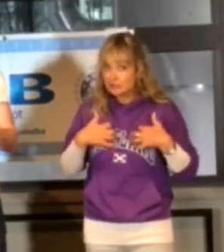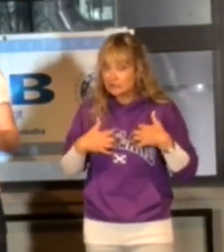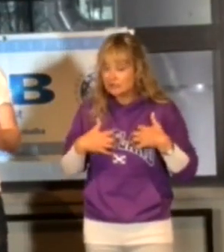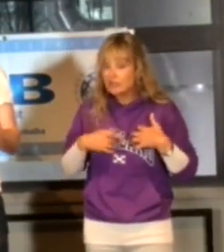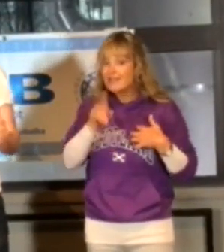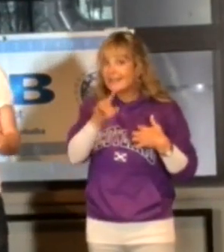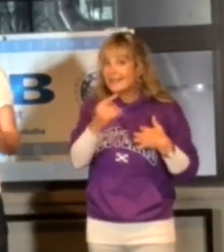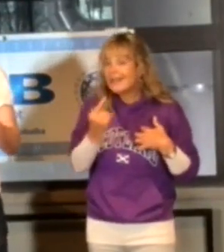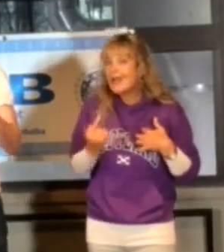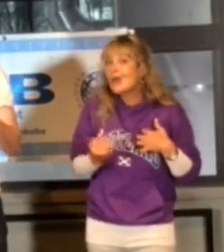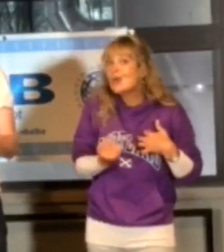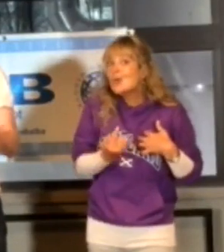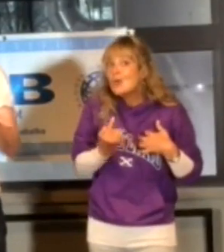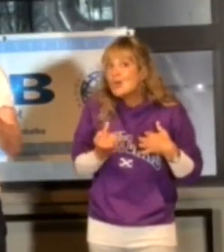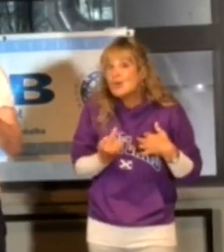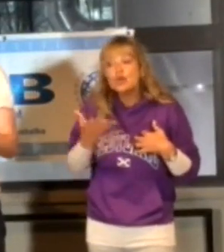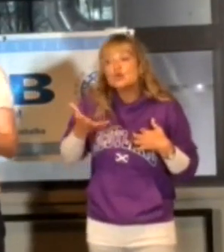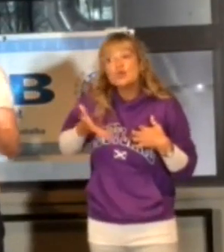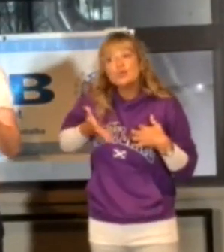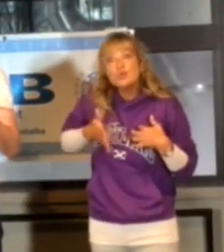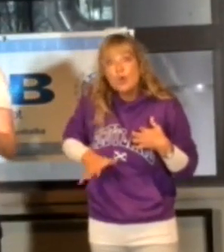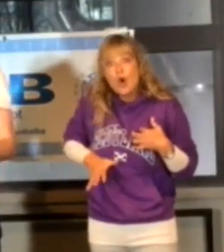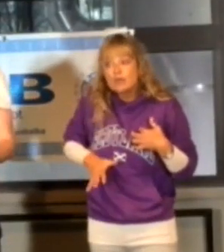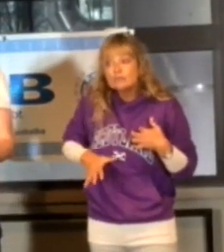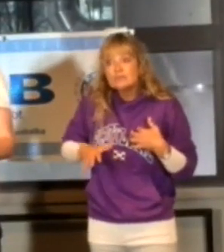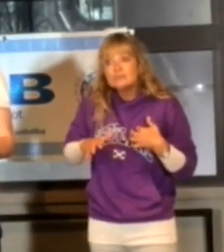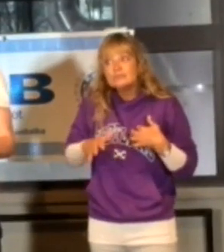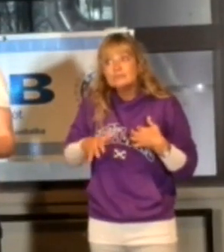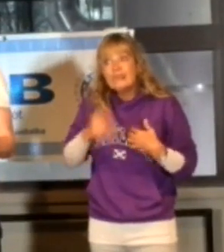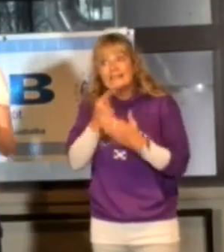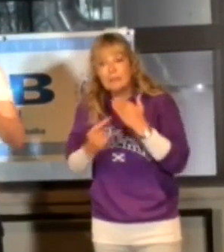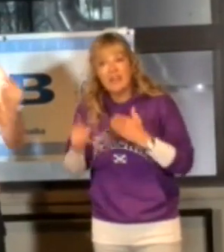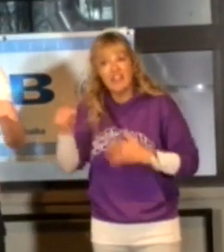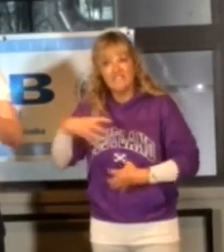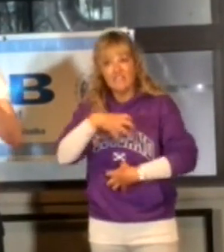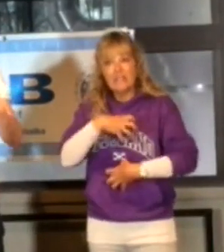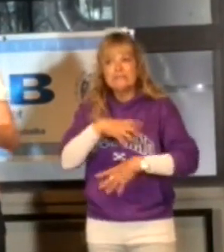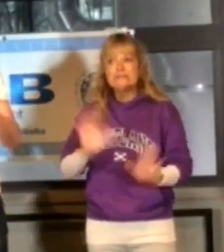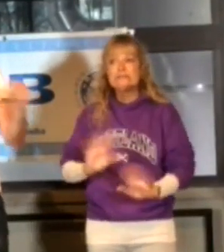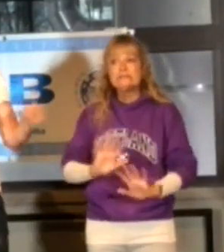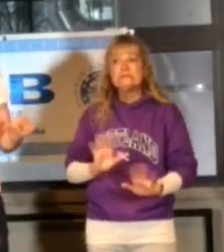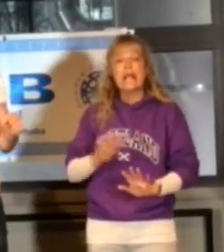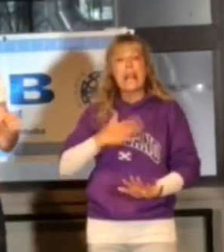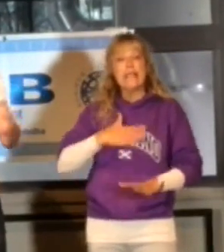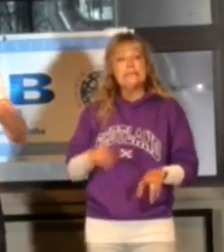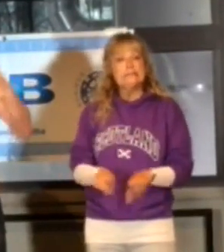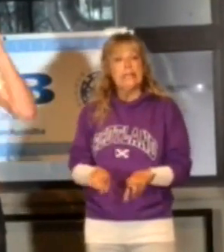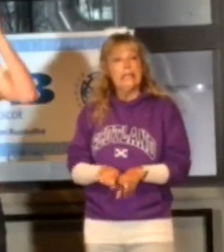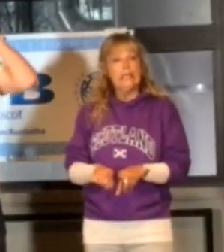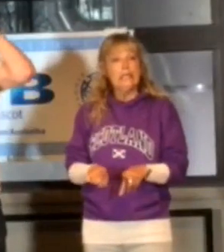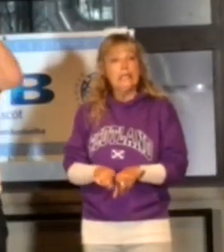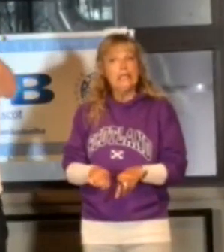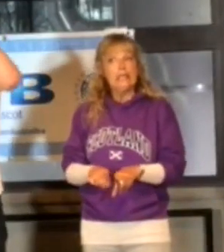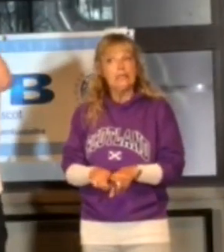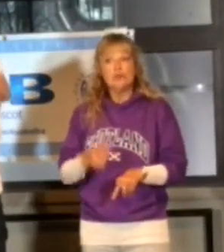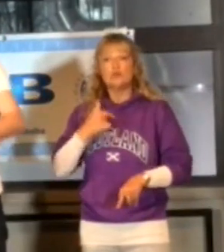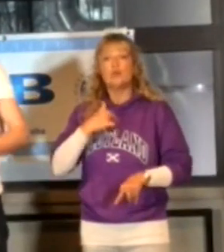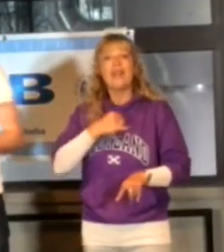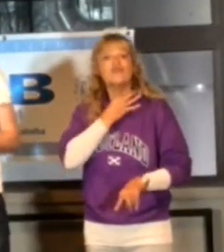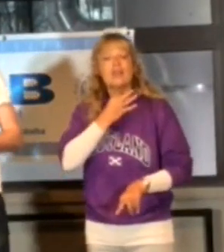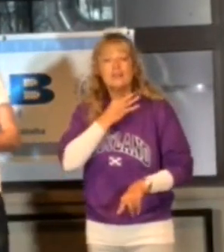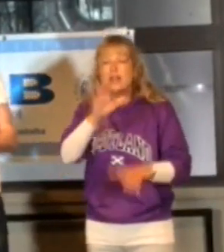are also more risk averse. They're scared of taking a chance. It's not to say that the supporters of independence are crazy, gung-ho,